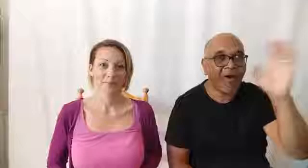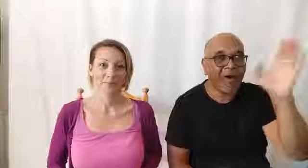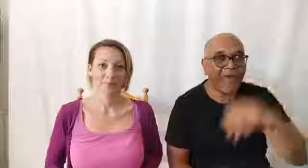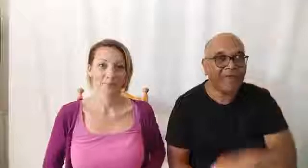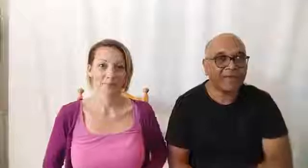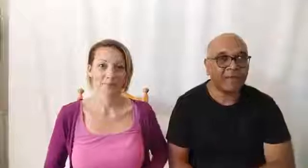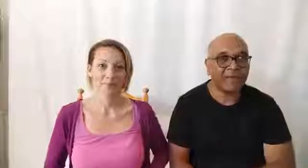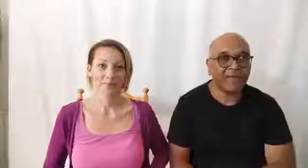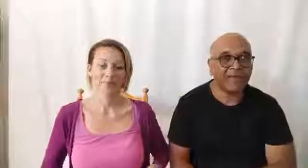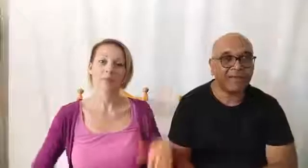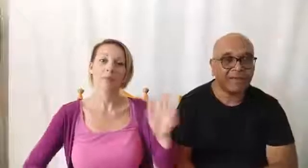Hey everyone,